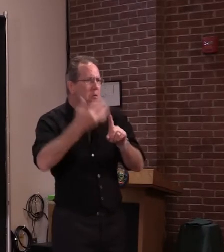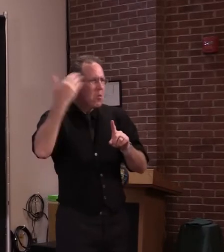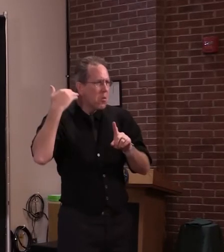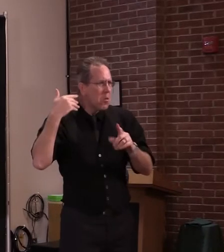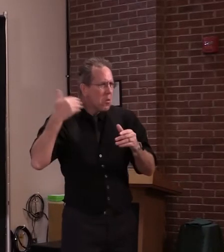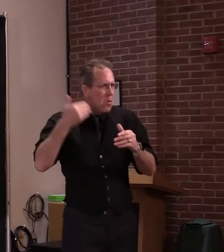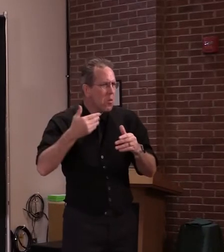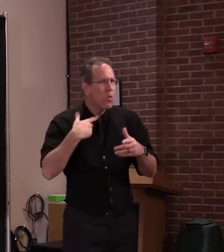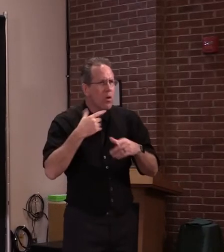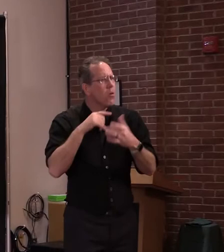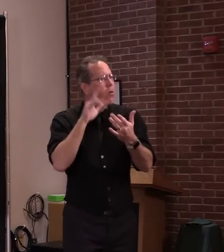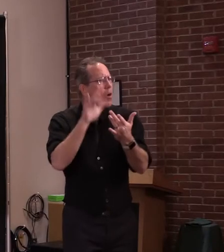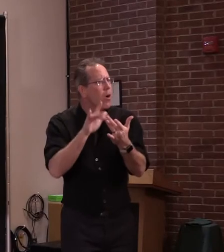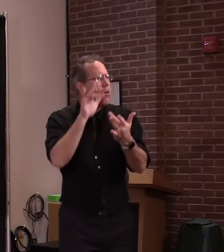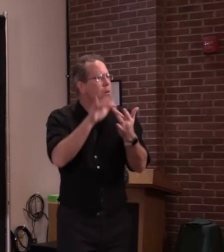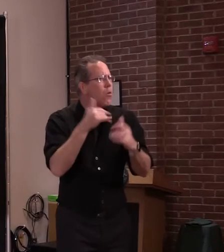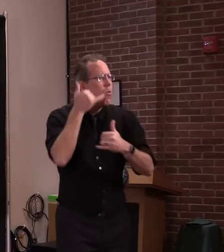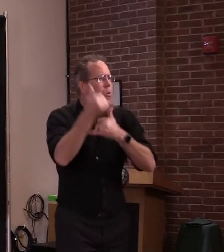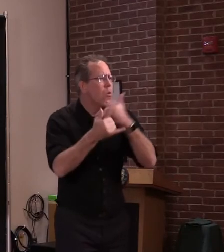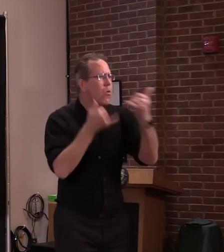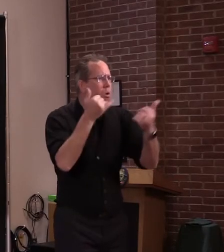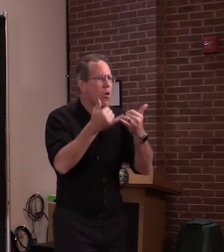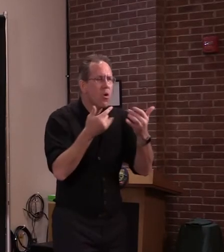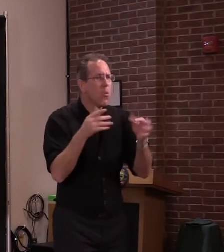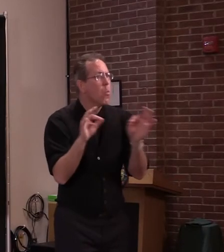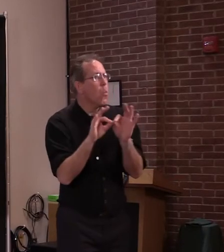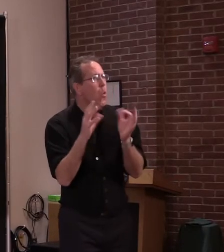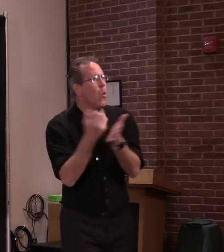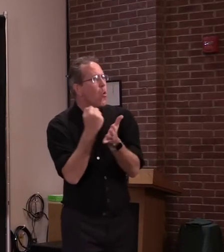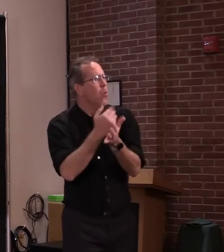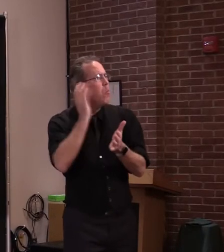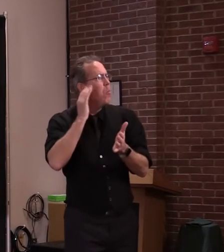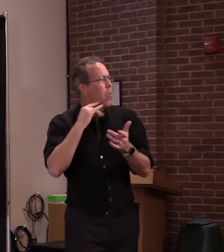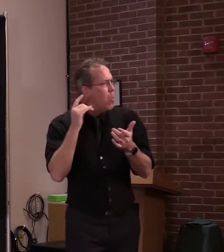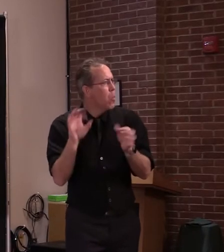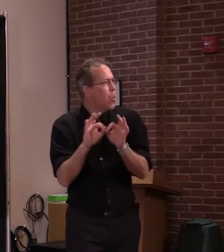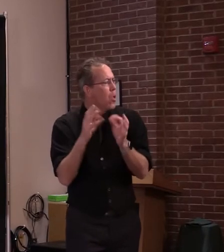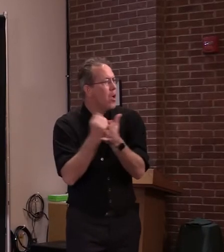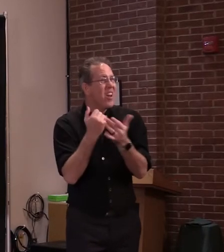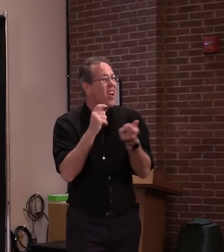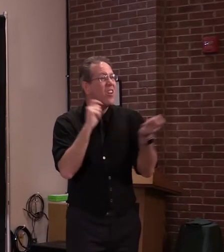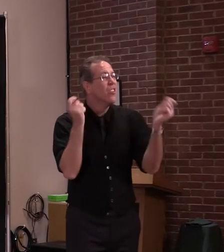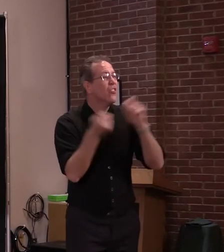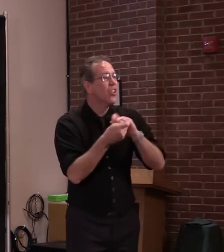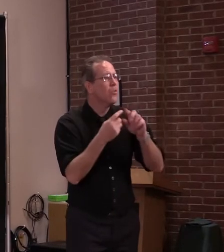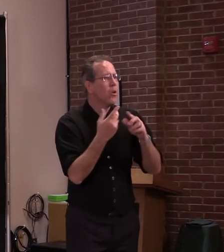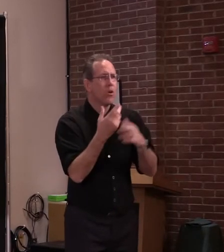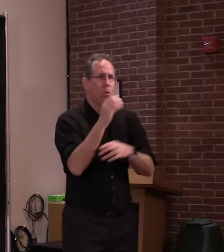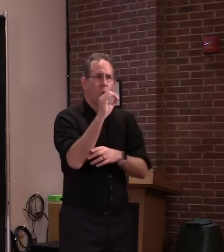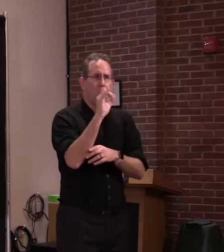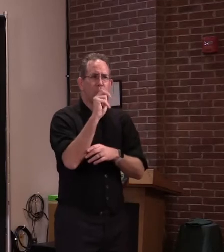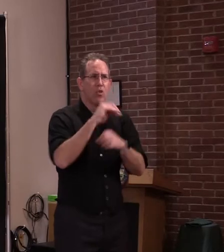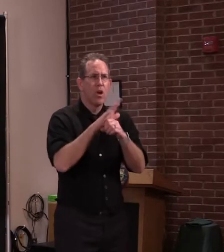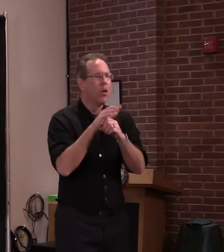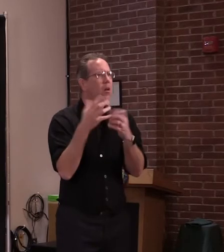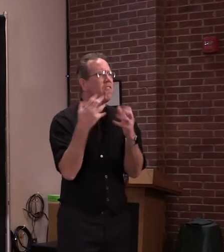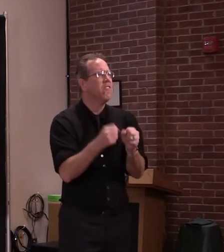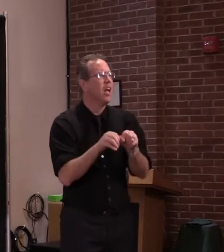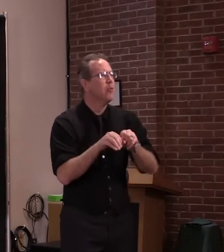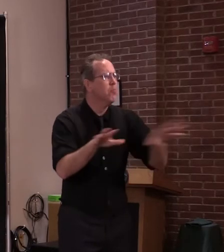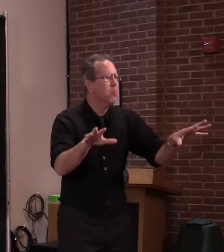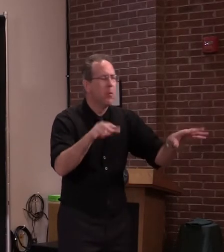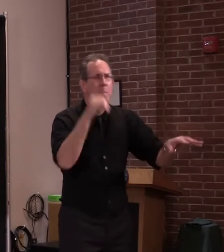best tool? And given our close look at the data and given that Omicron spreads so much more quickly and has a